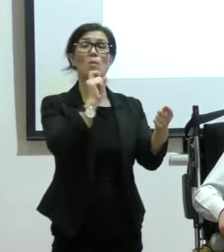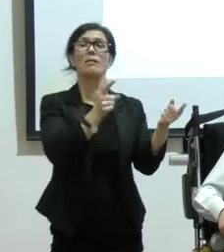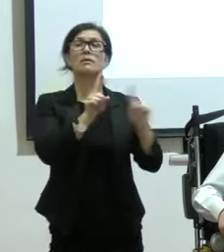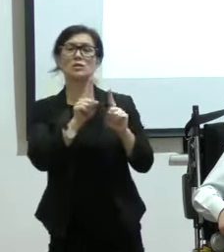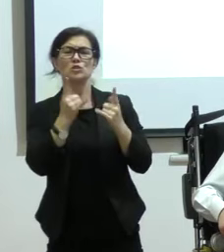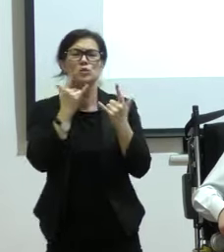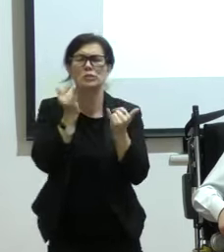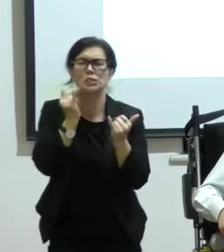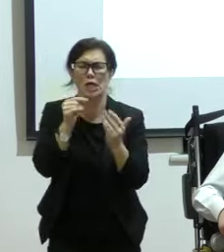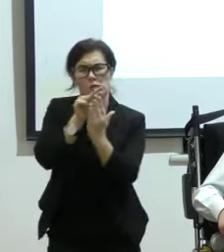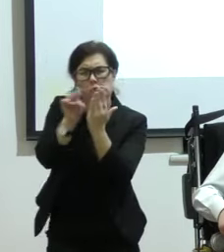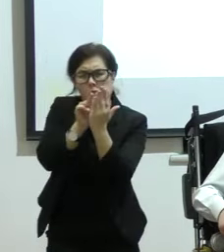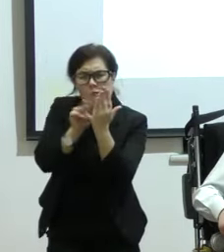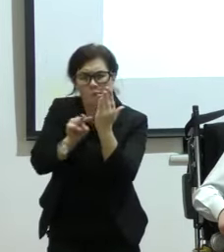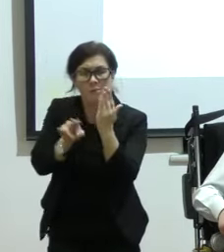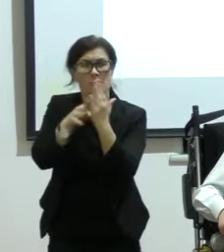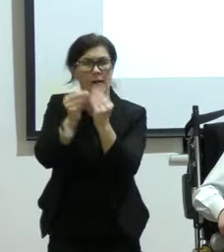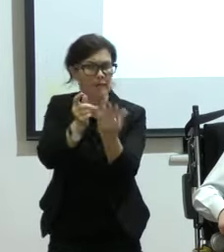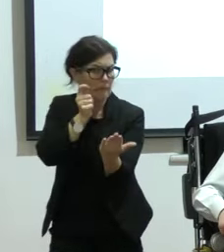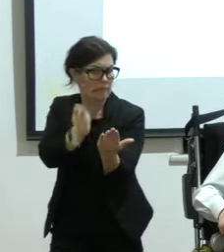or read what they've written and be a bit of a